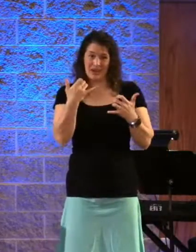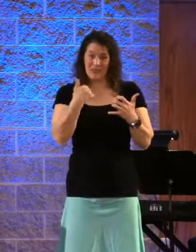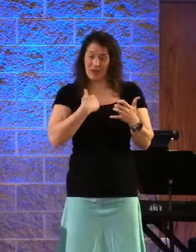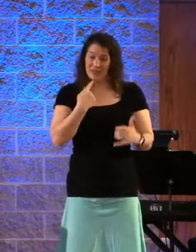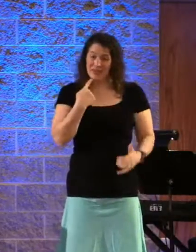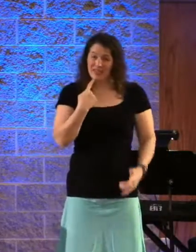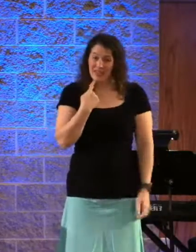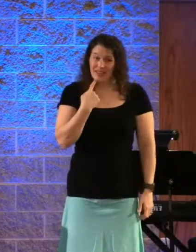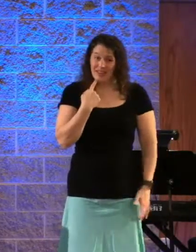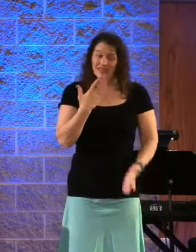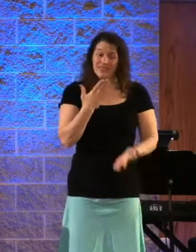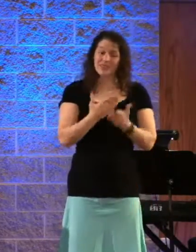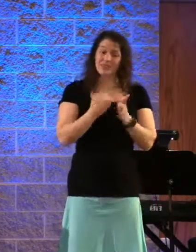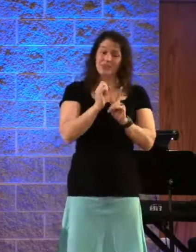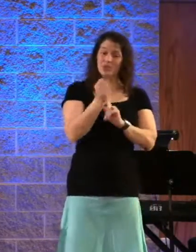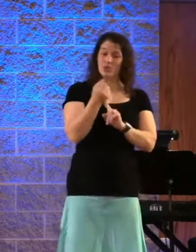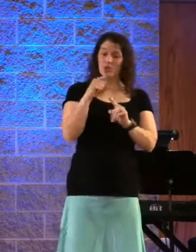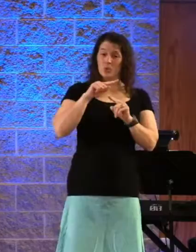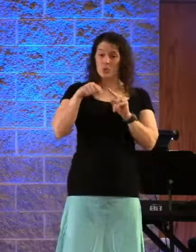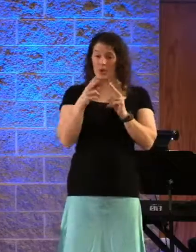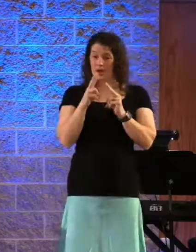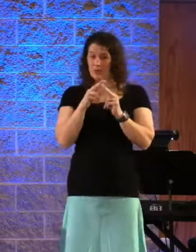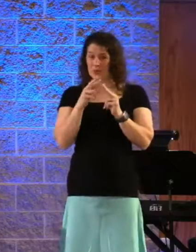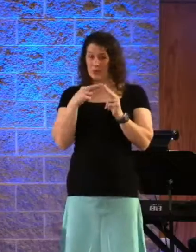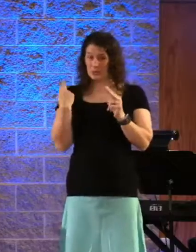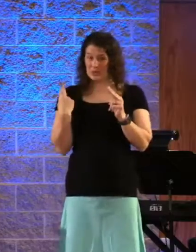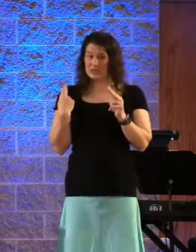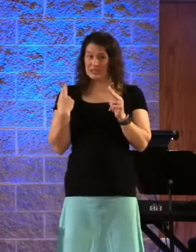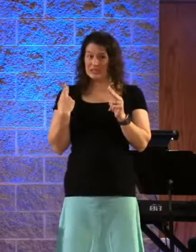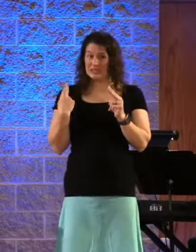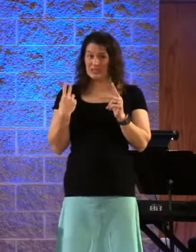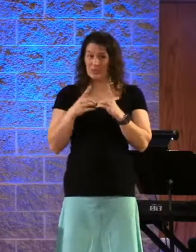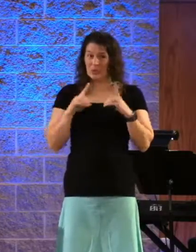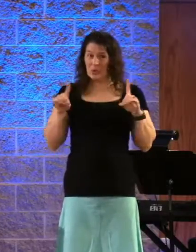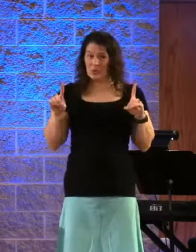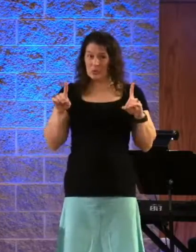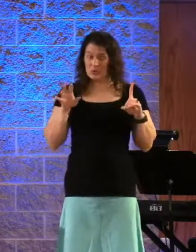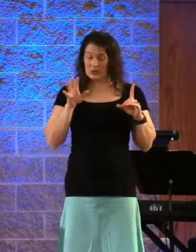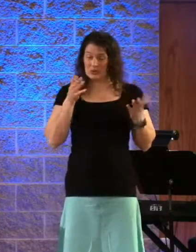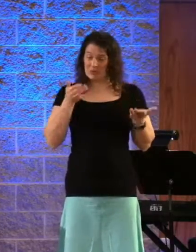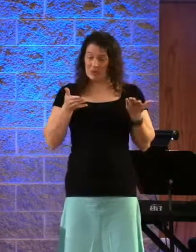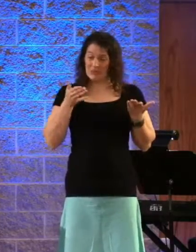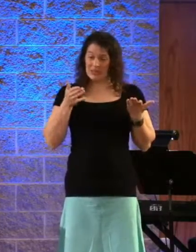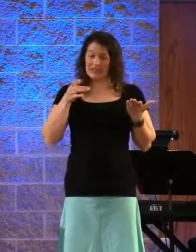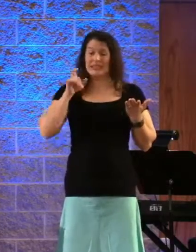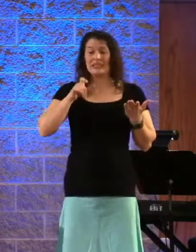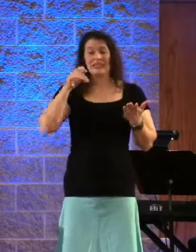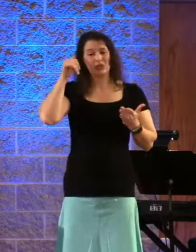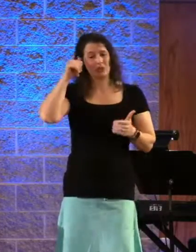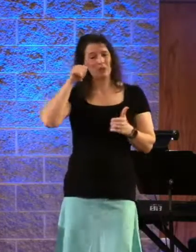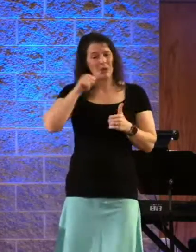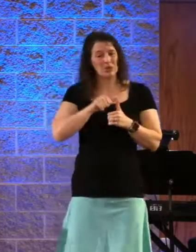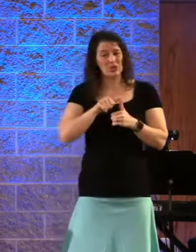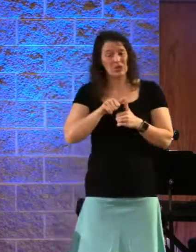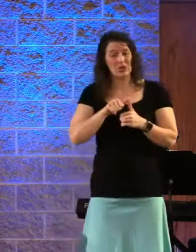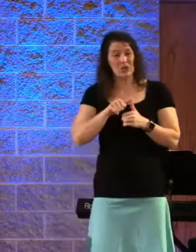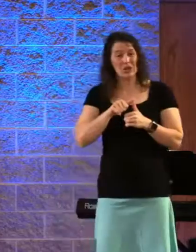say it, that in certain situations, when couples are at risk, we need to remind them that we said at the